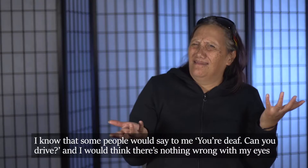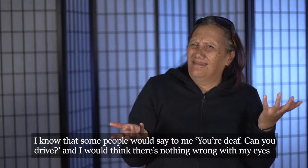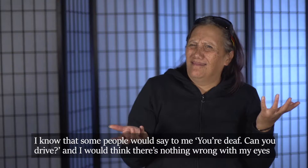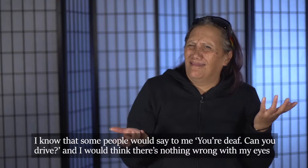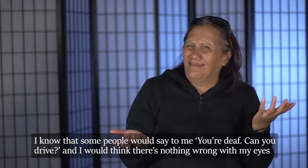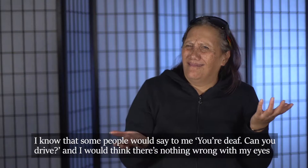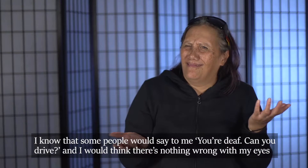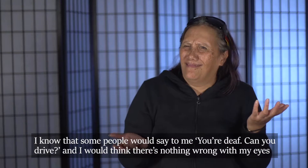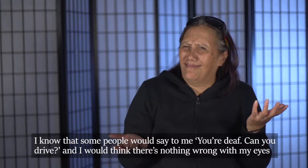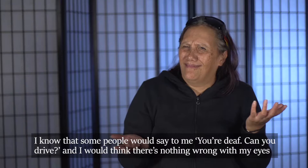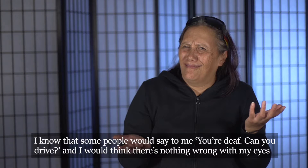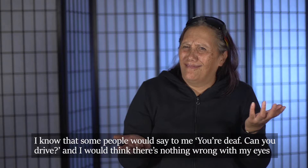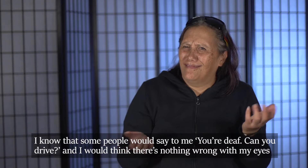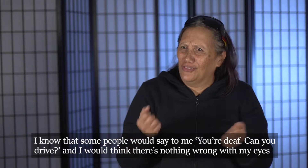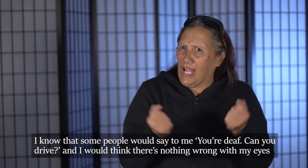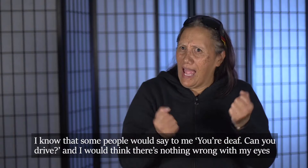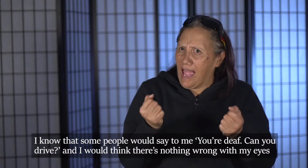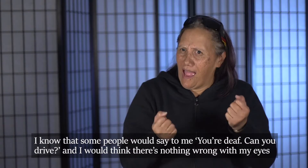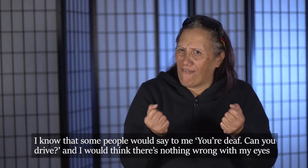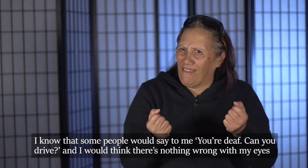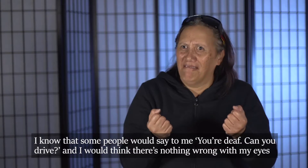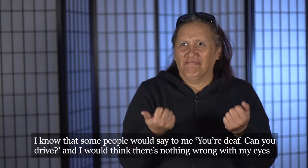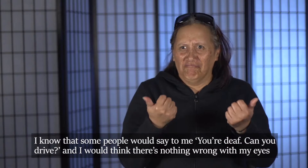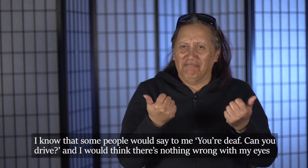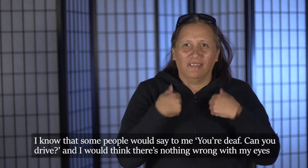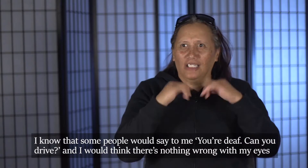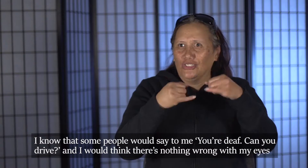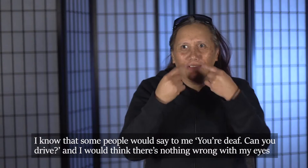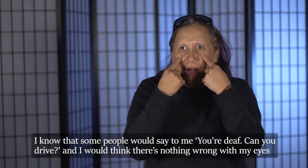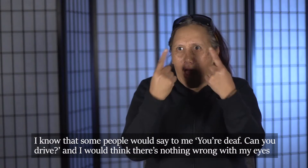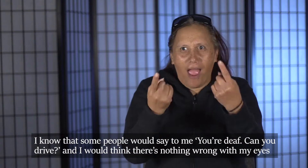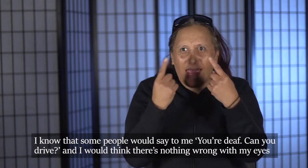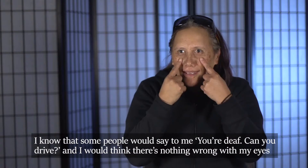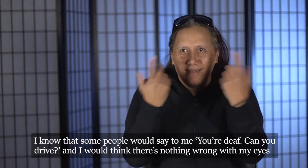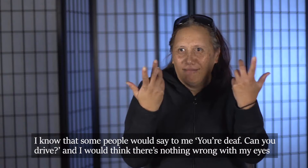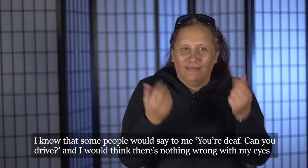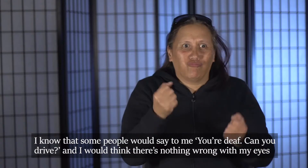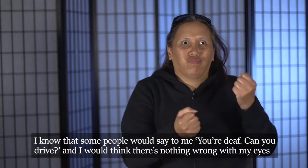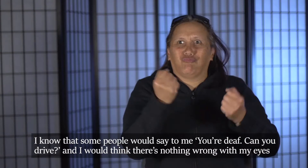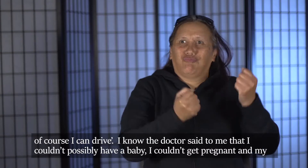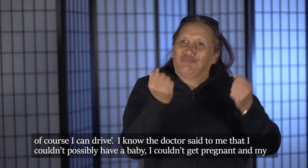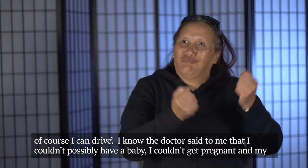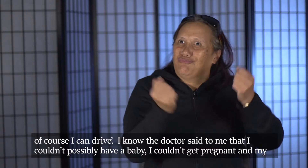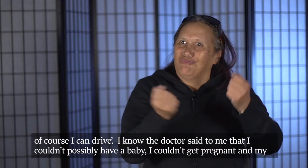deaf, can you drive? And I would think, there's nothing wrong with my eyes, of course I can